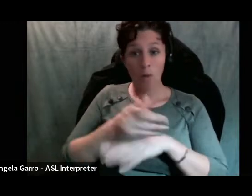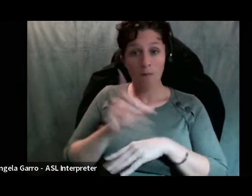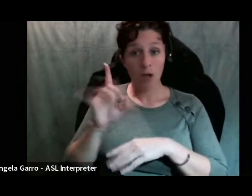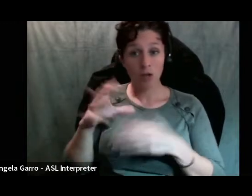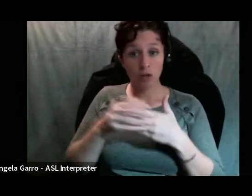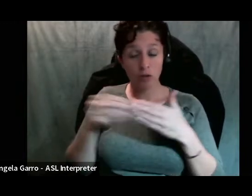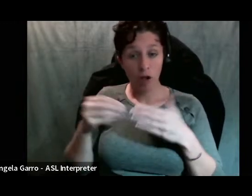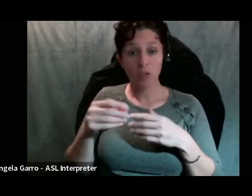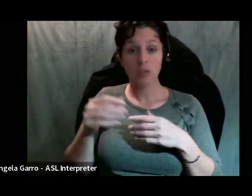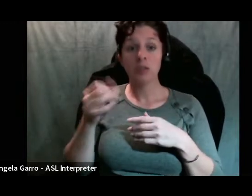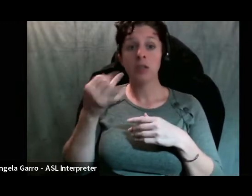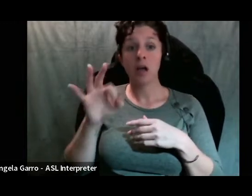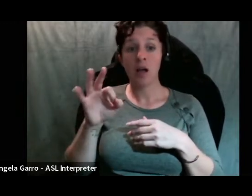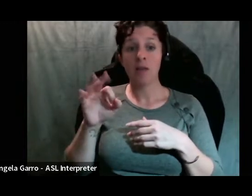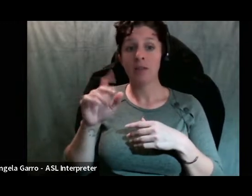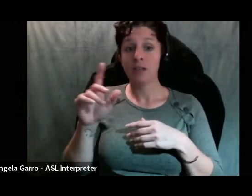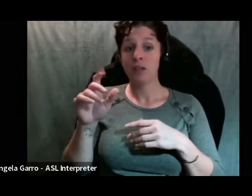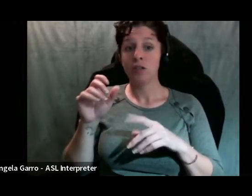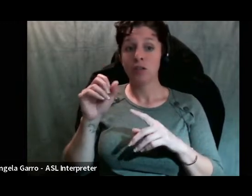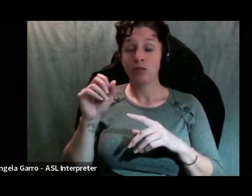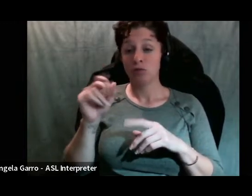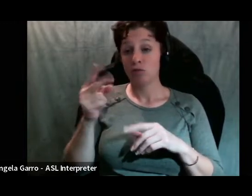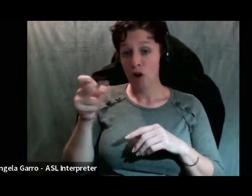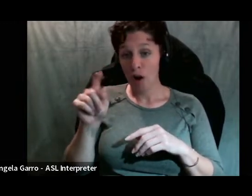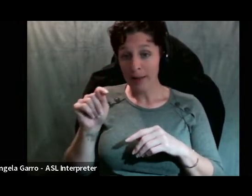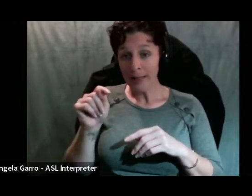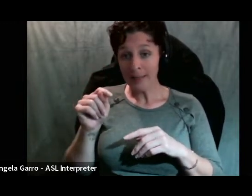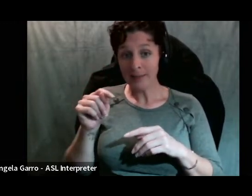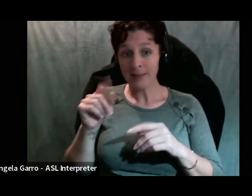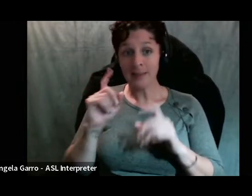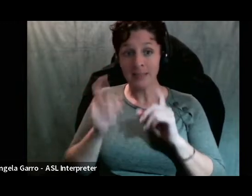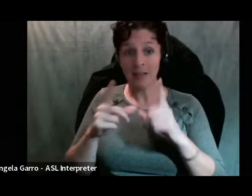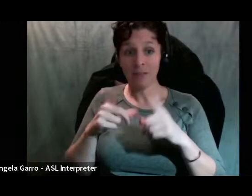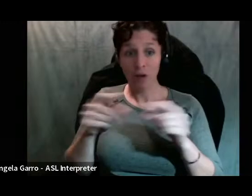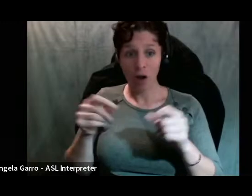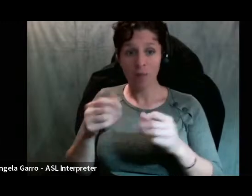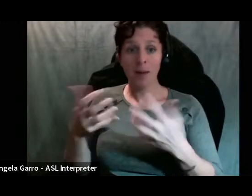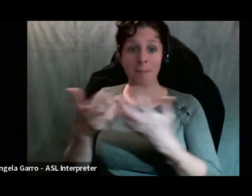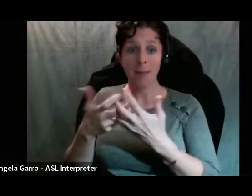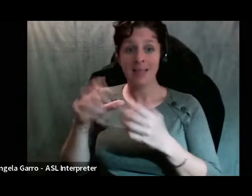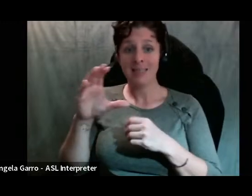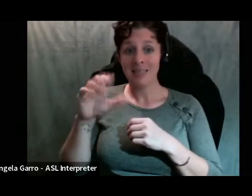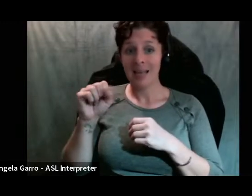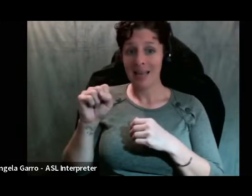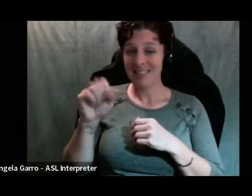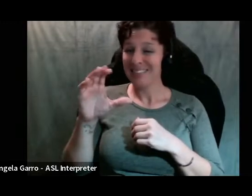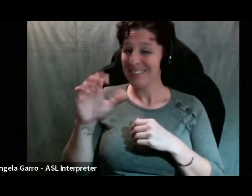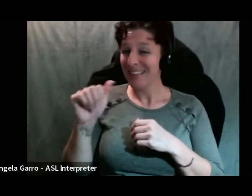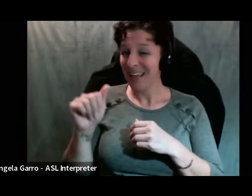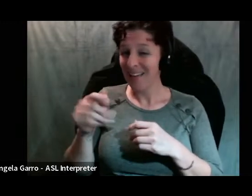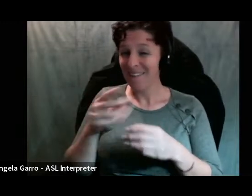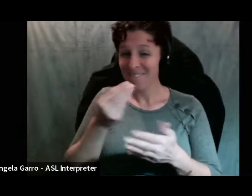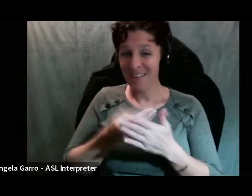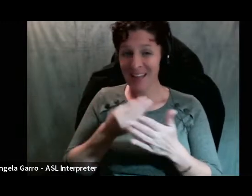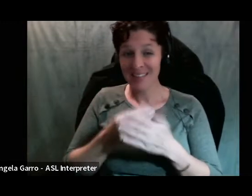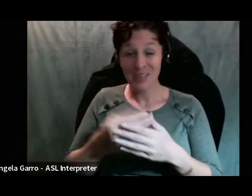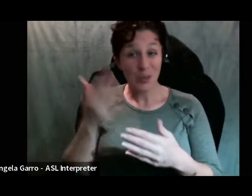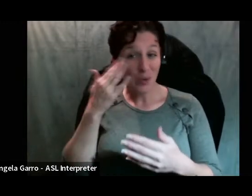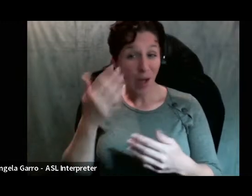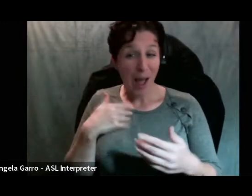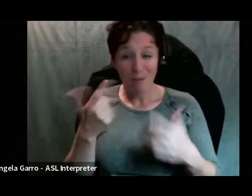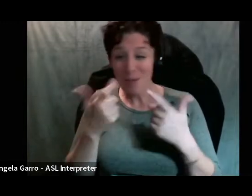of Target gift cards, which was matched by CSCA funds. And do you know our biggest